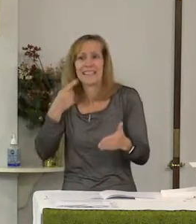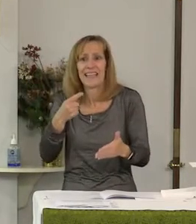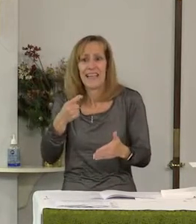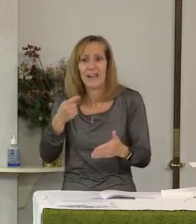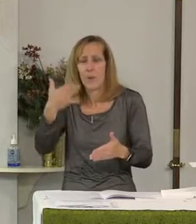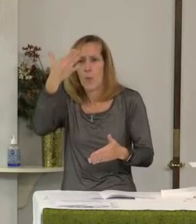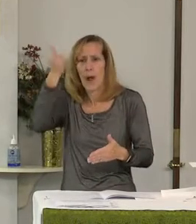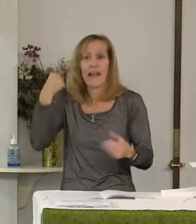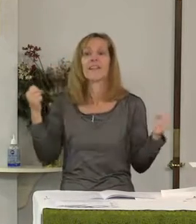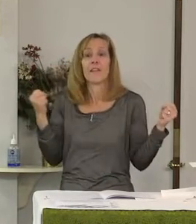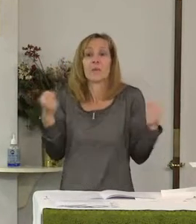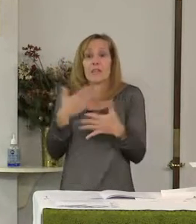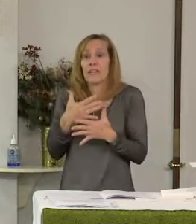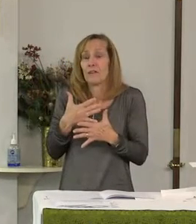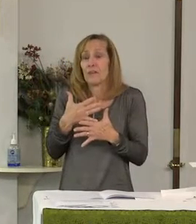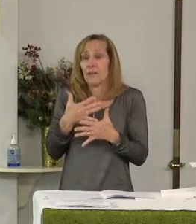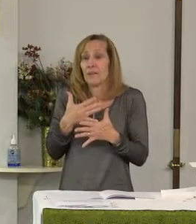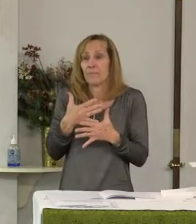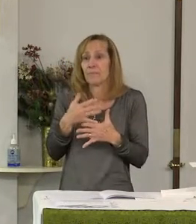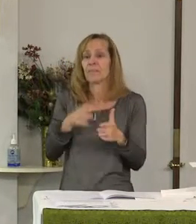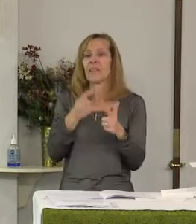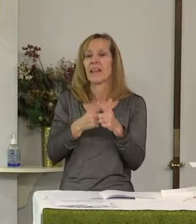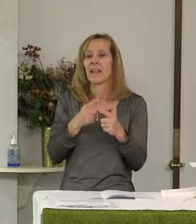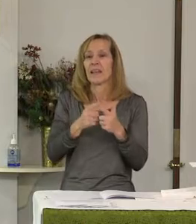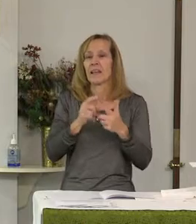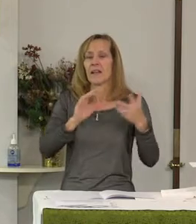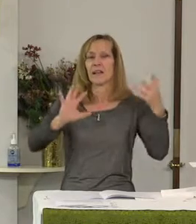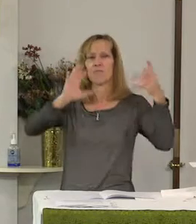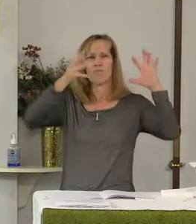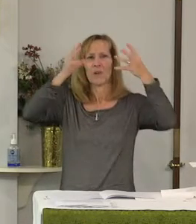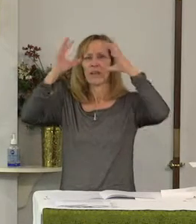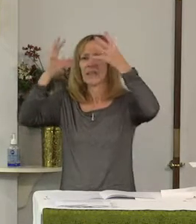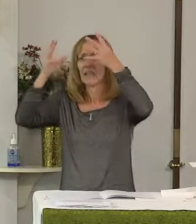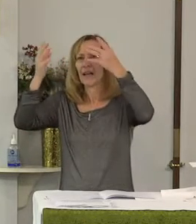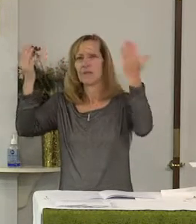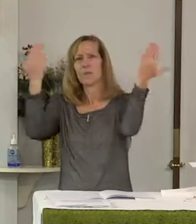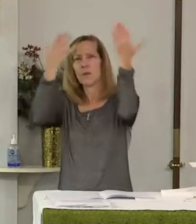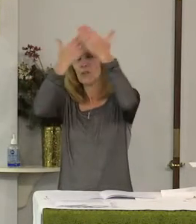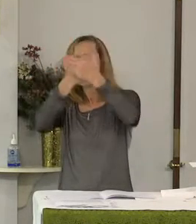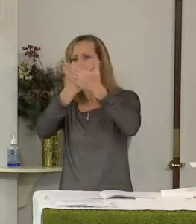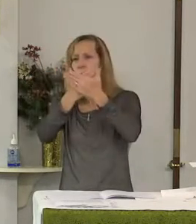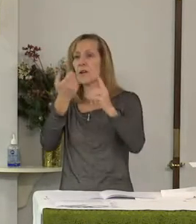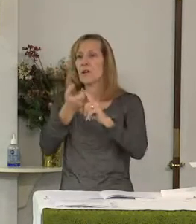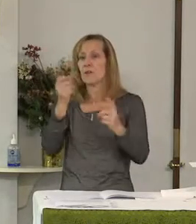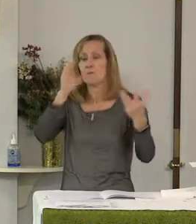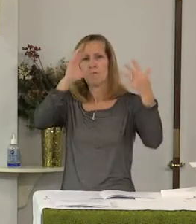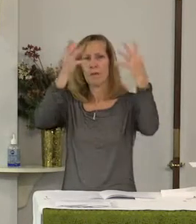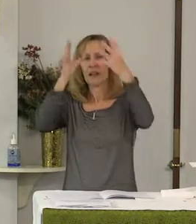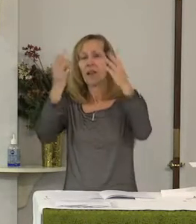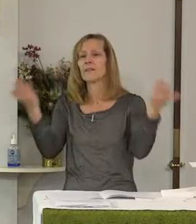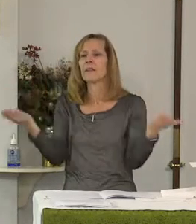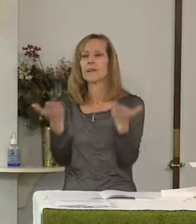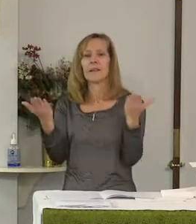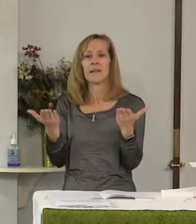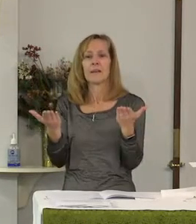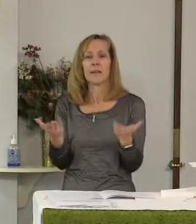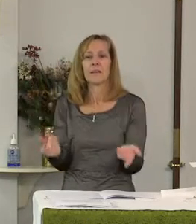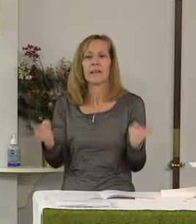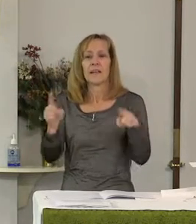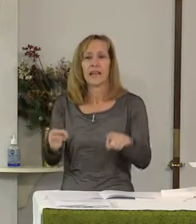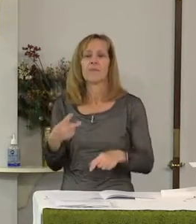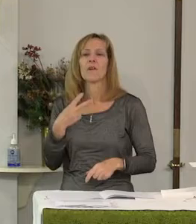were terrified. Then a cloud overshadowed them, and from the cloud there came a